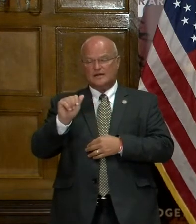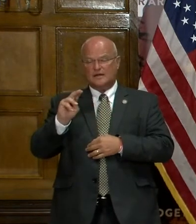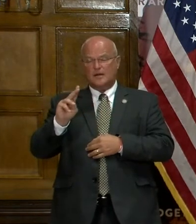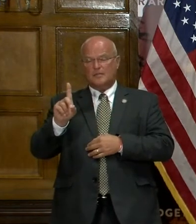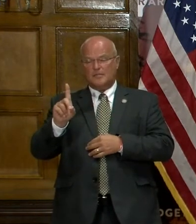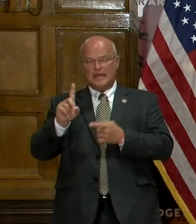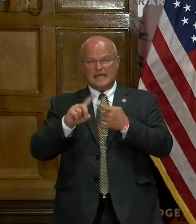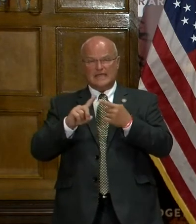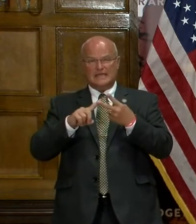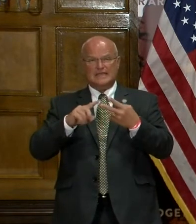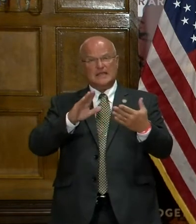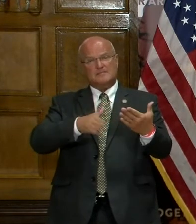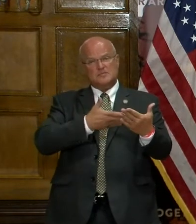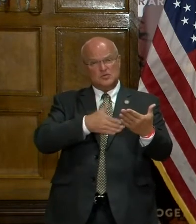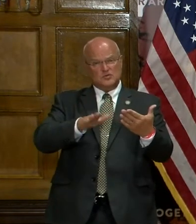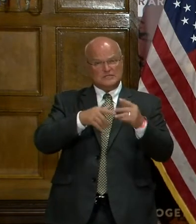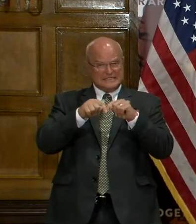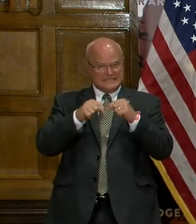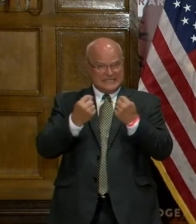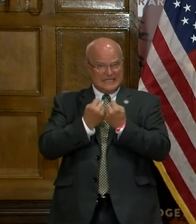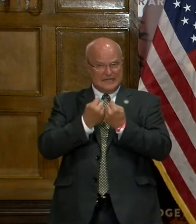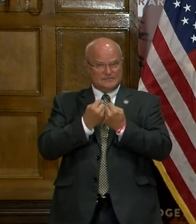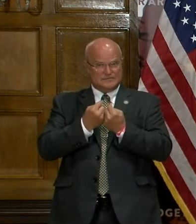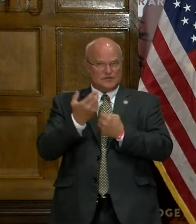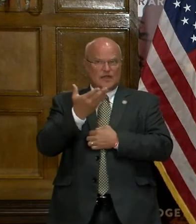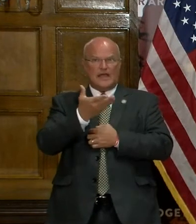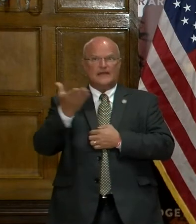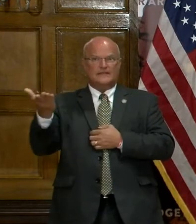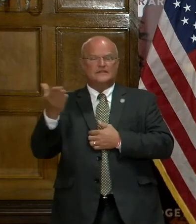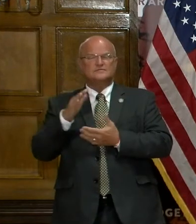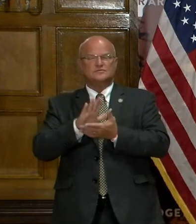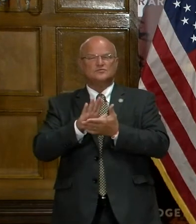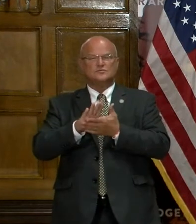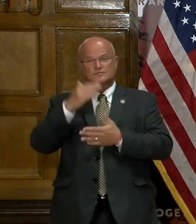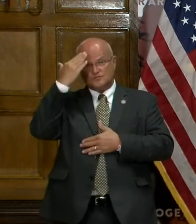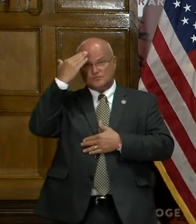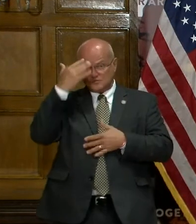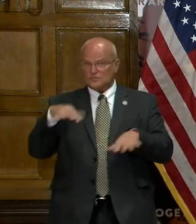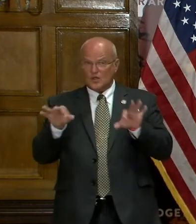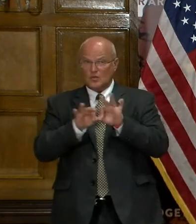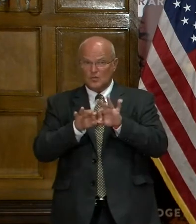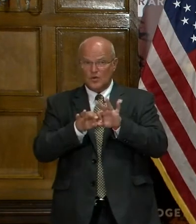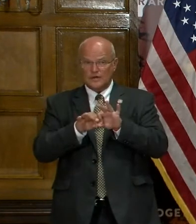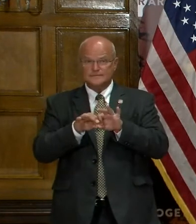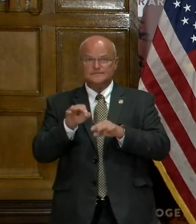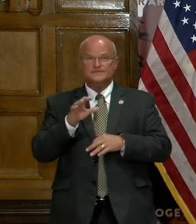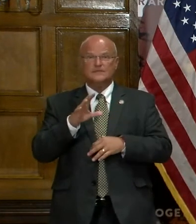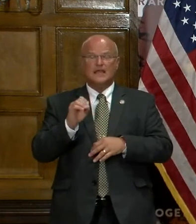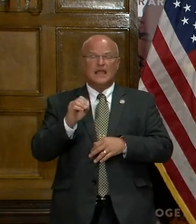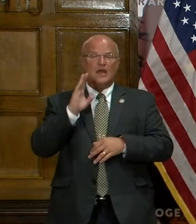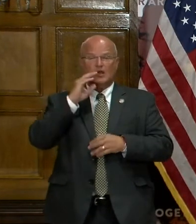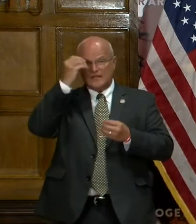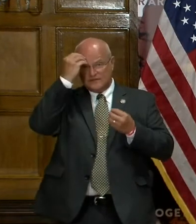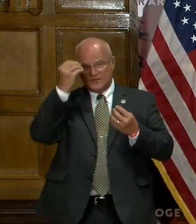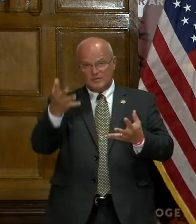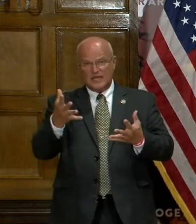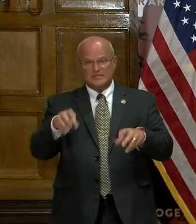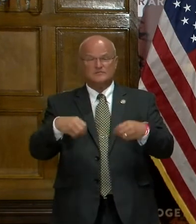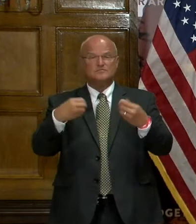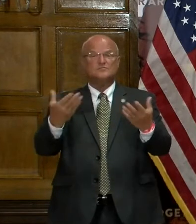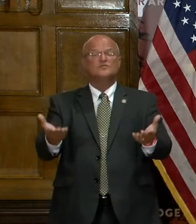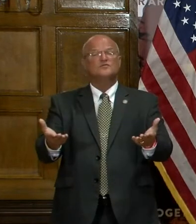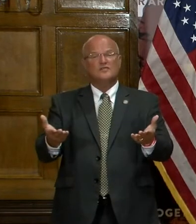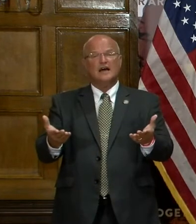and music teams that are out there. So we know they're important, and there will be information that will be